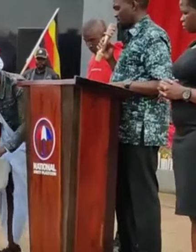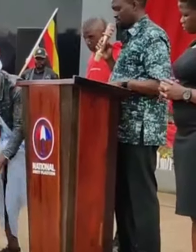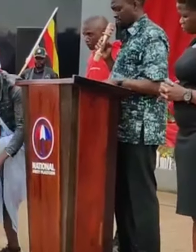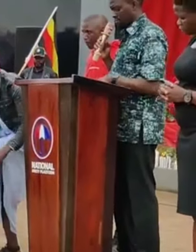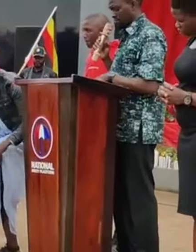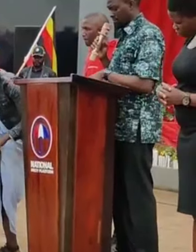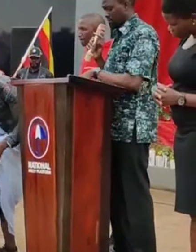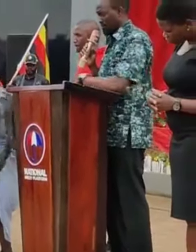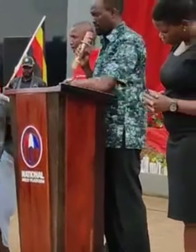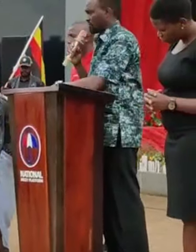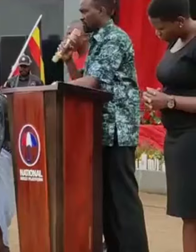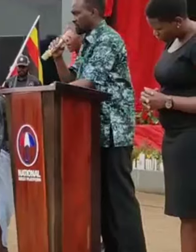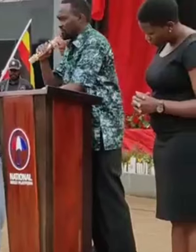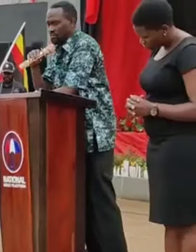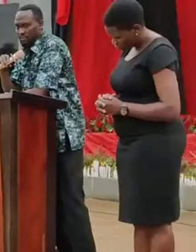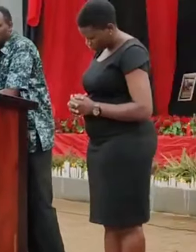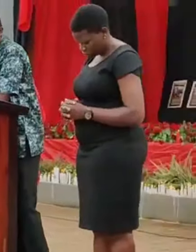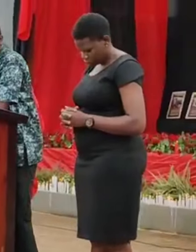beda